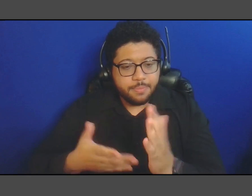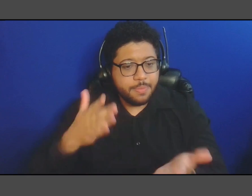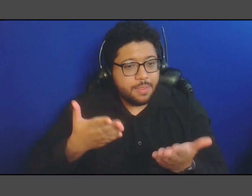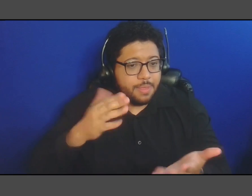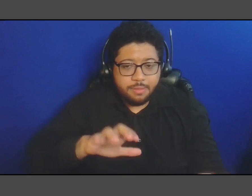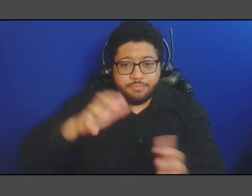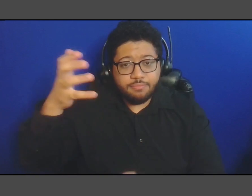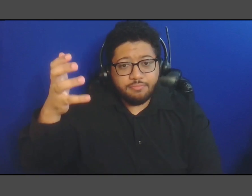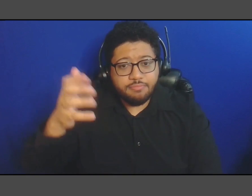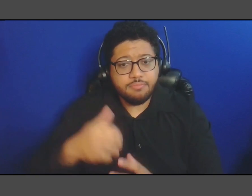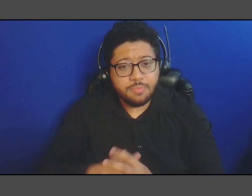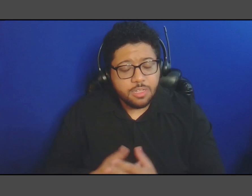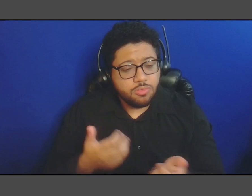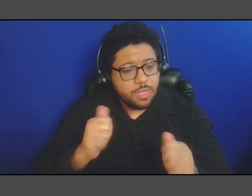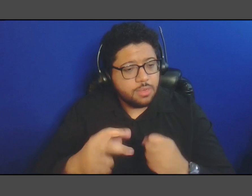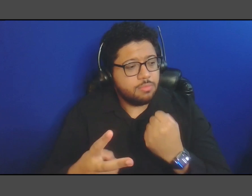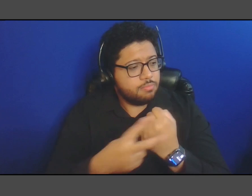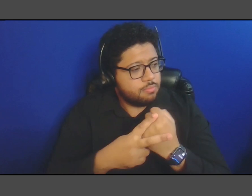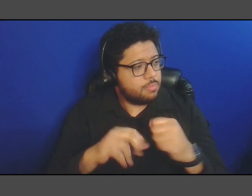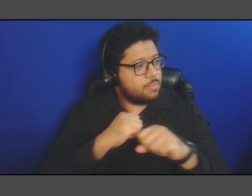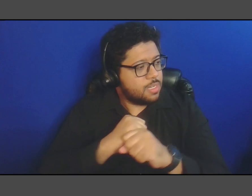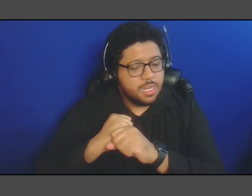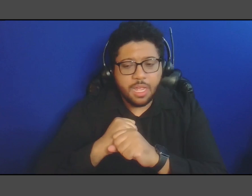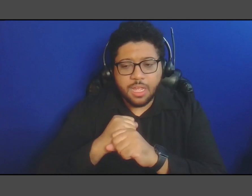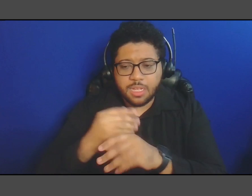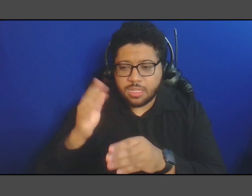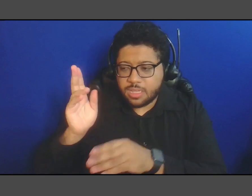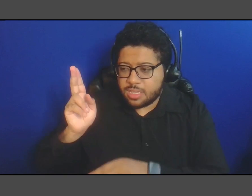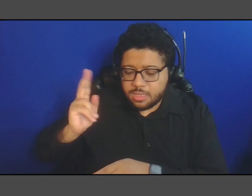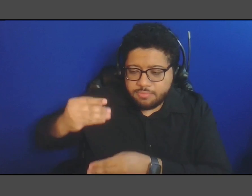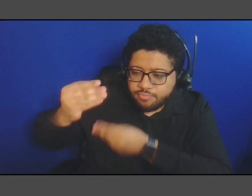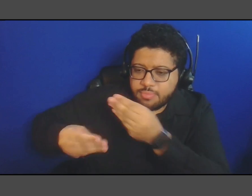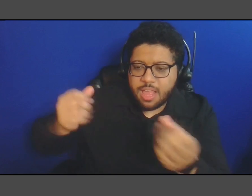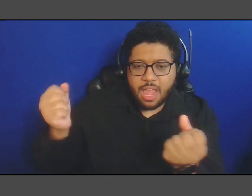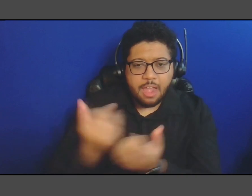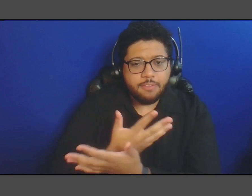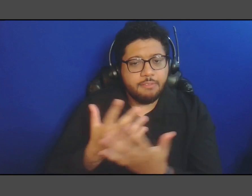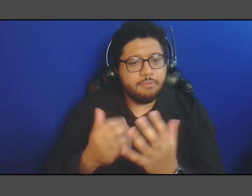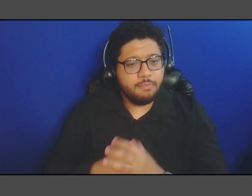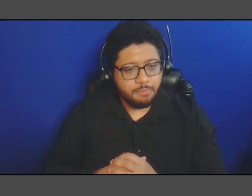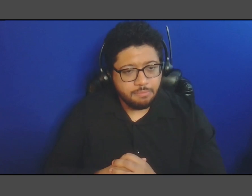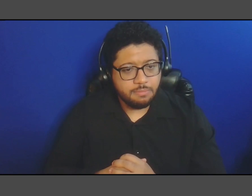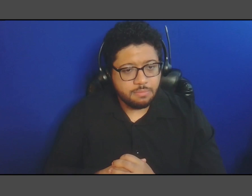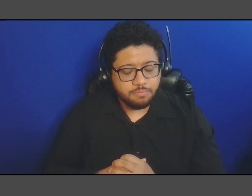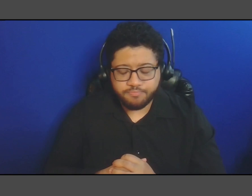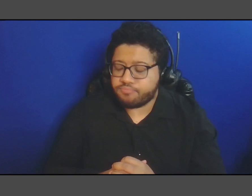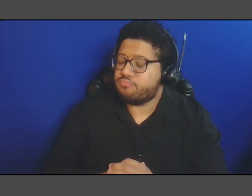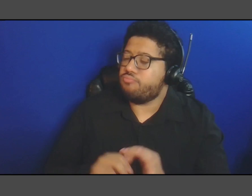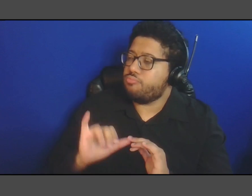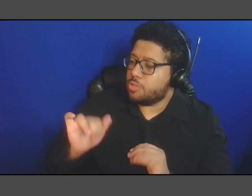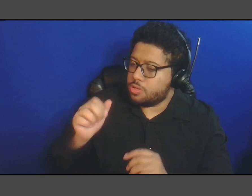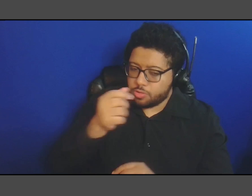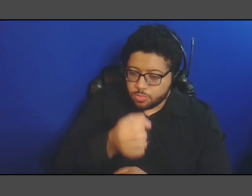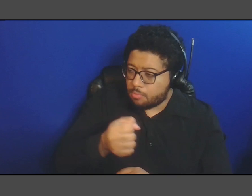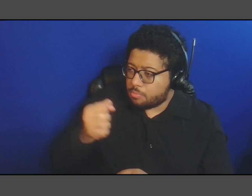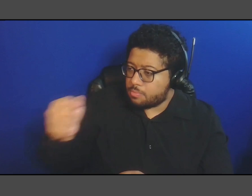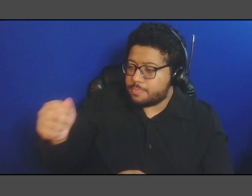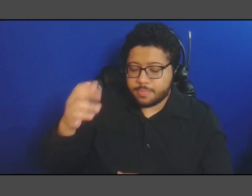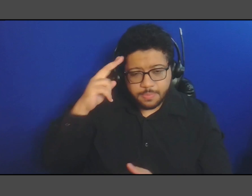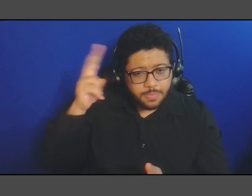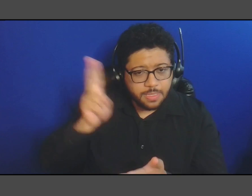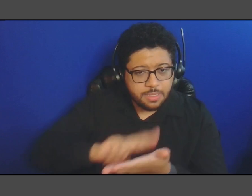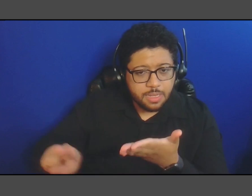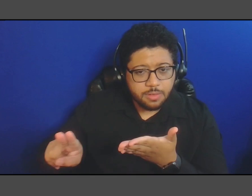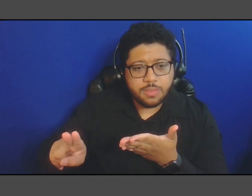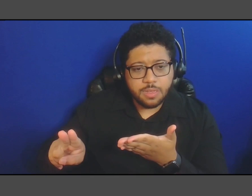How you became secretary? How did you strategically think about, you know, this enormous